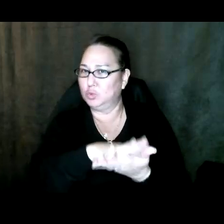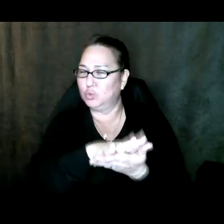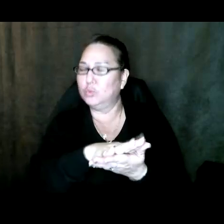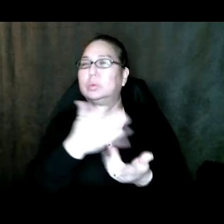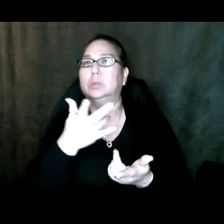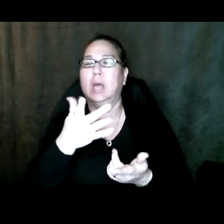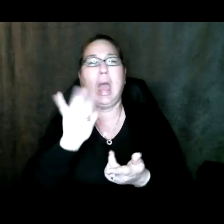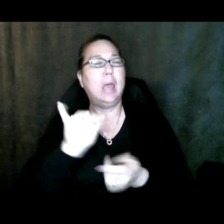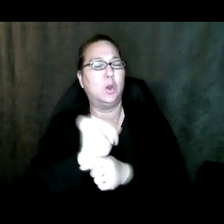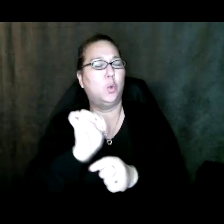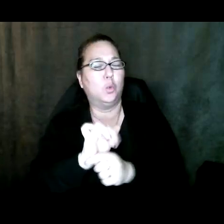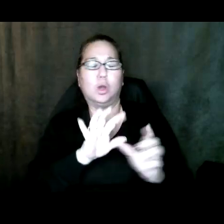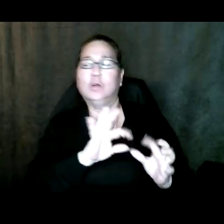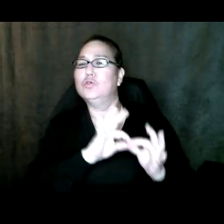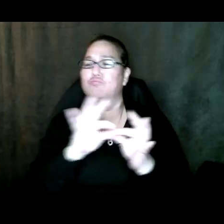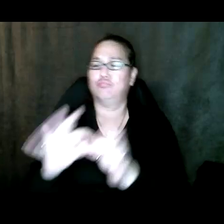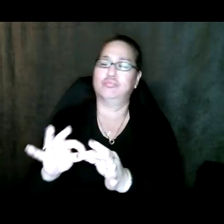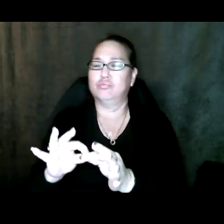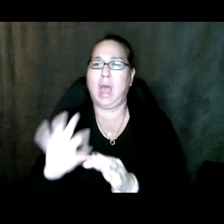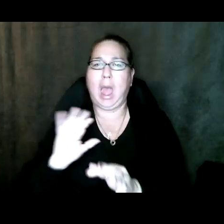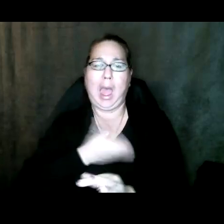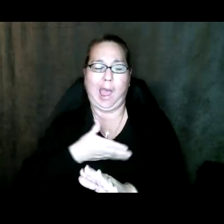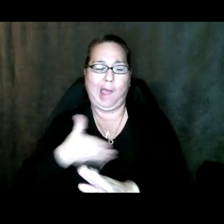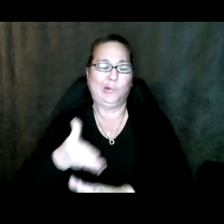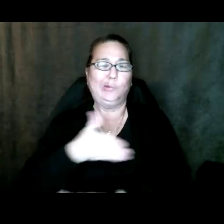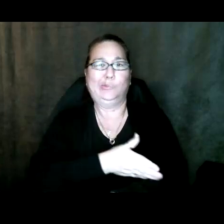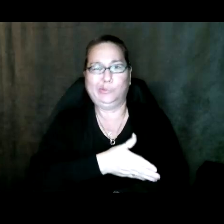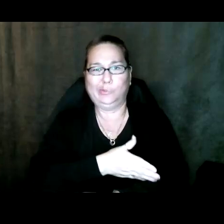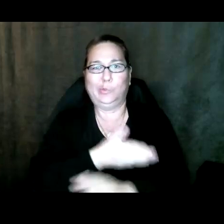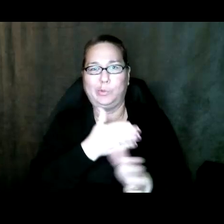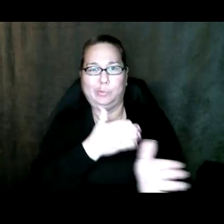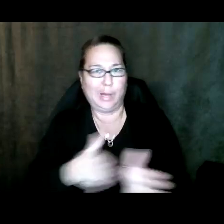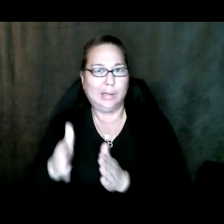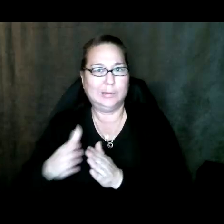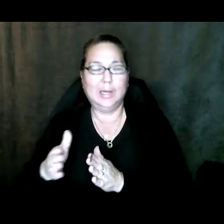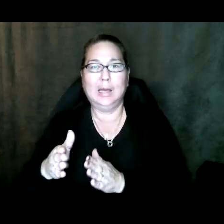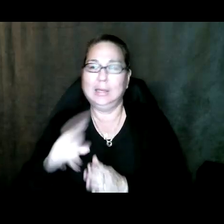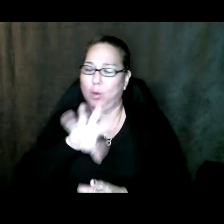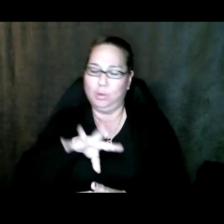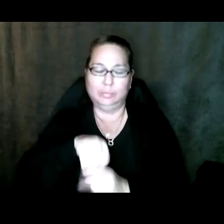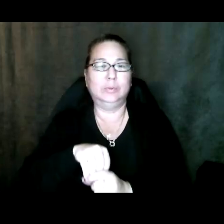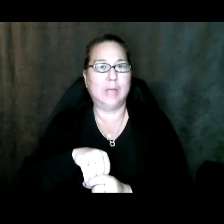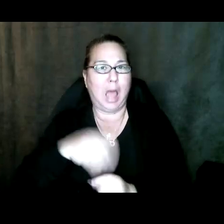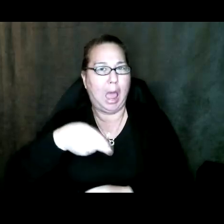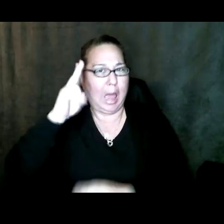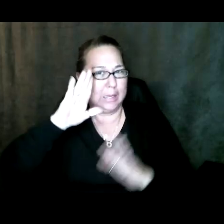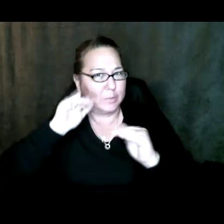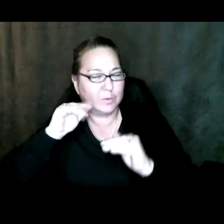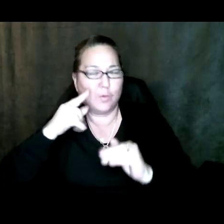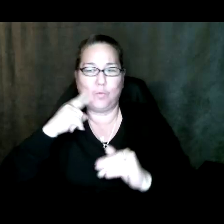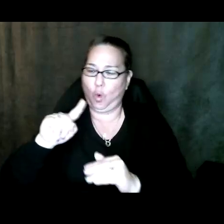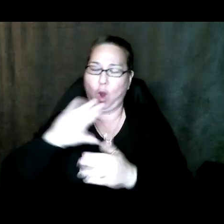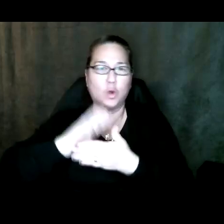our continuous improvement strategy, which combines our high expectations for curriculum and instruction